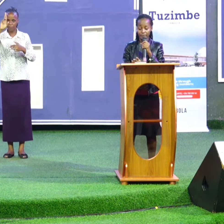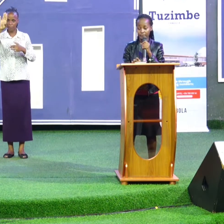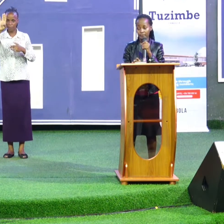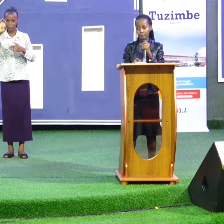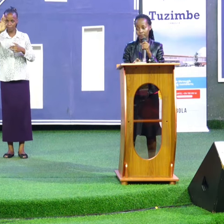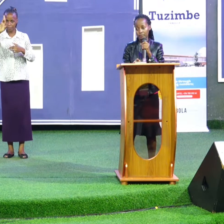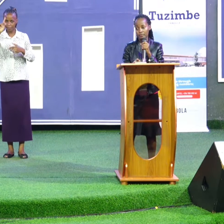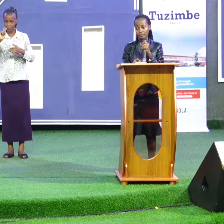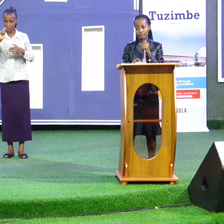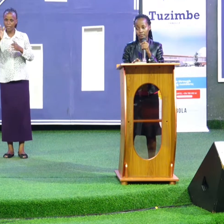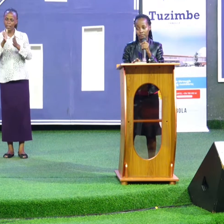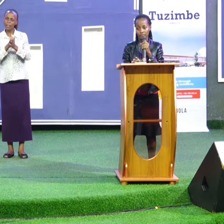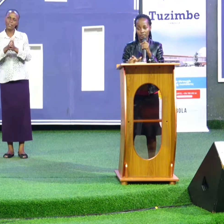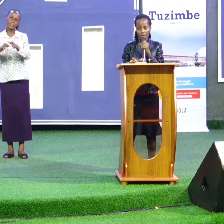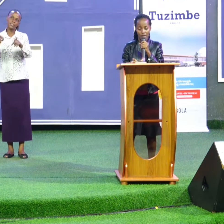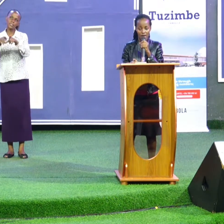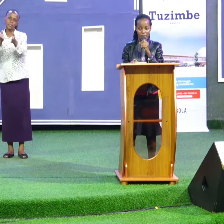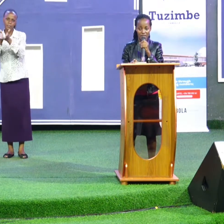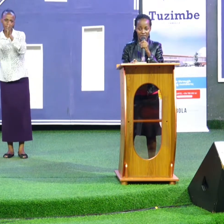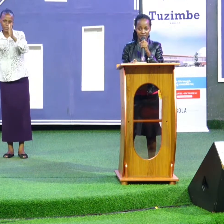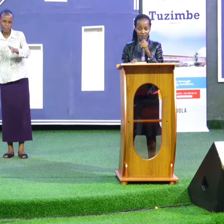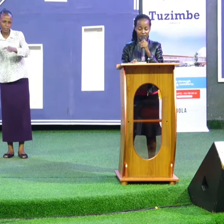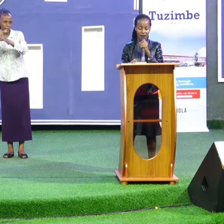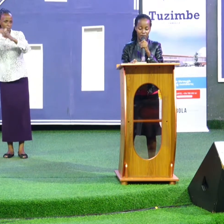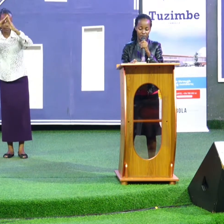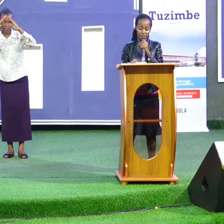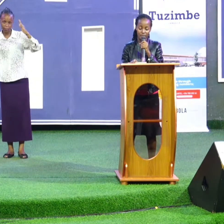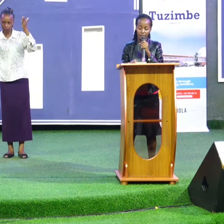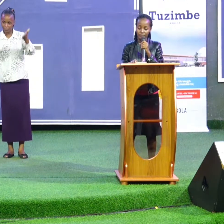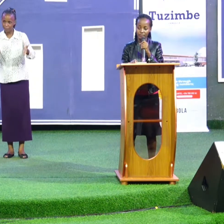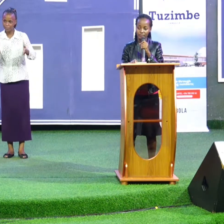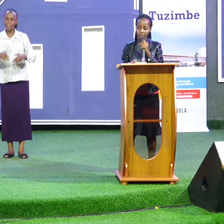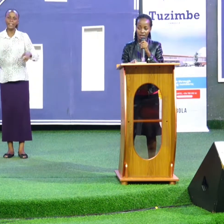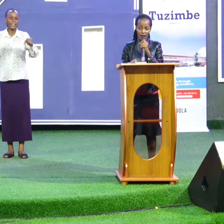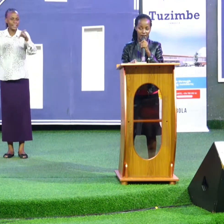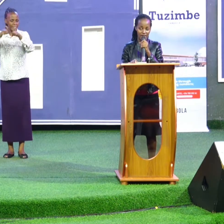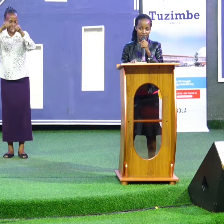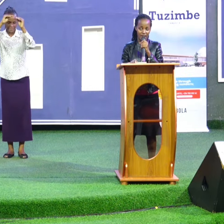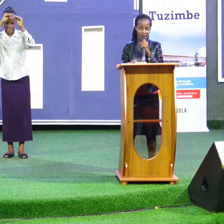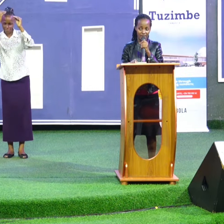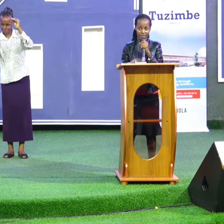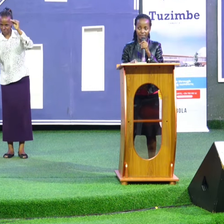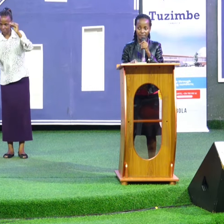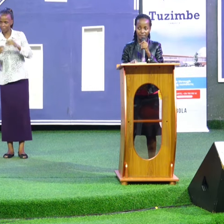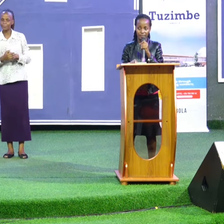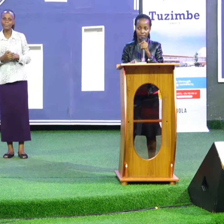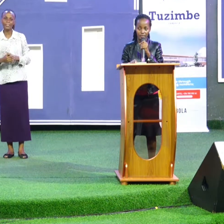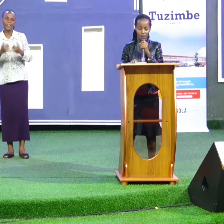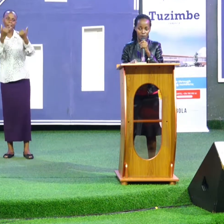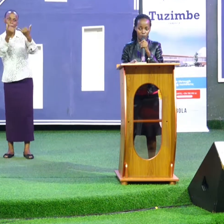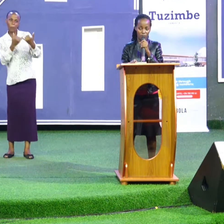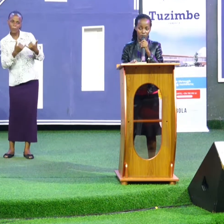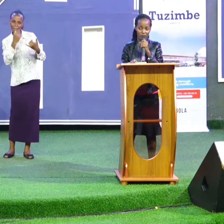Amen. Andi mwereza munyumba muno. A minister in this house. Ateranga andi mwana. And a son. Omuchala